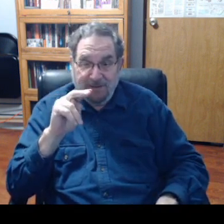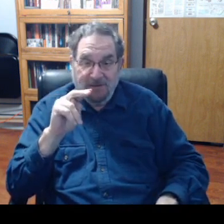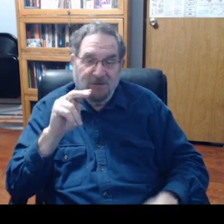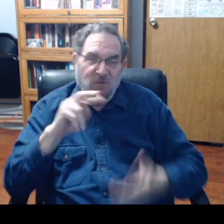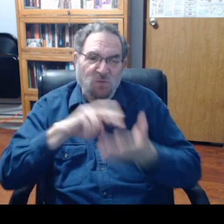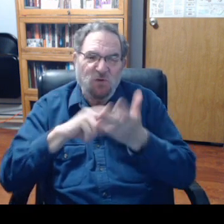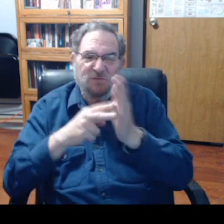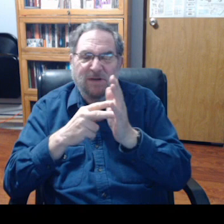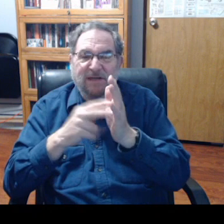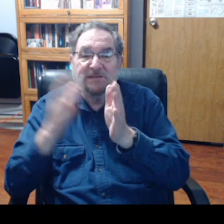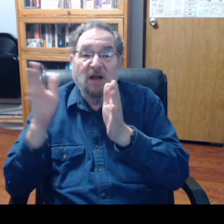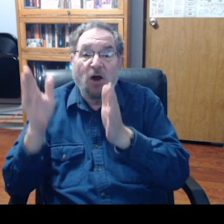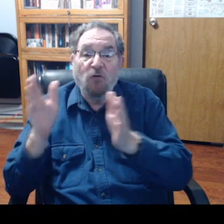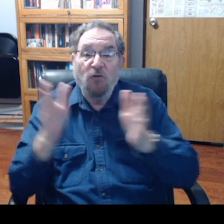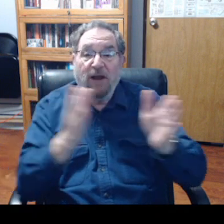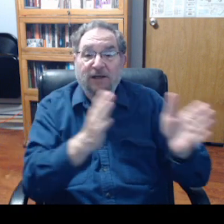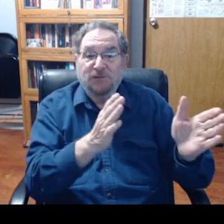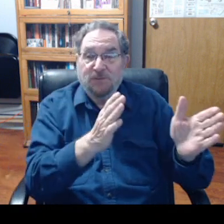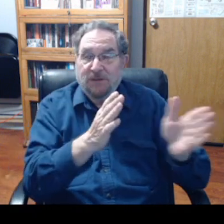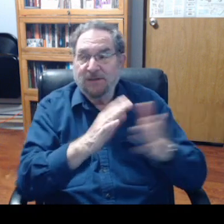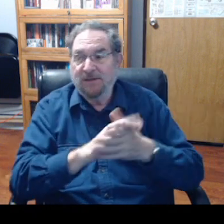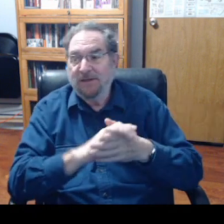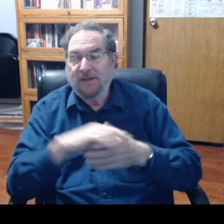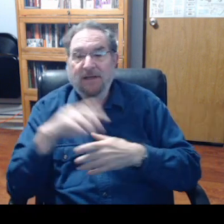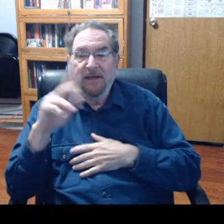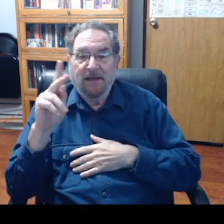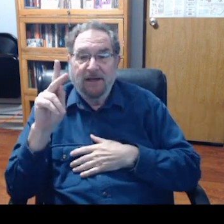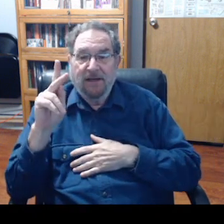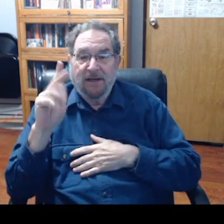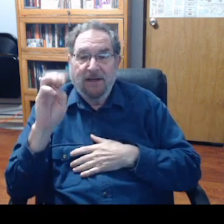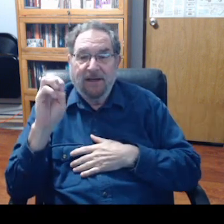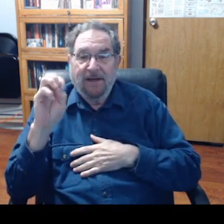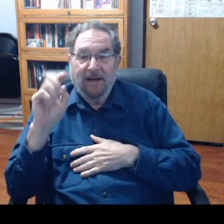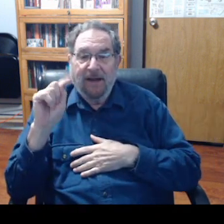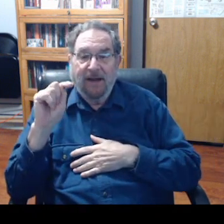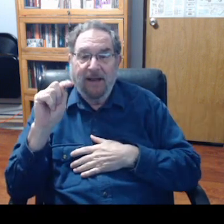Shidukin would mean arrangement.